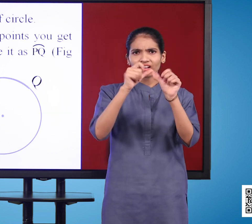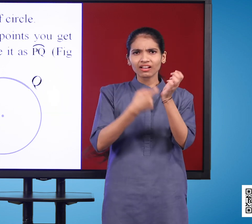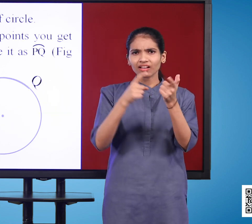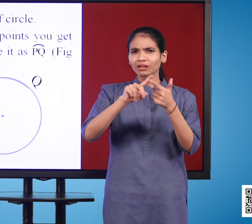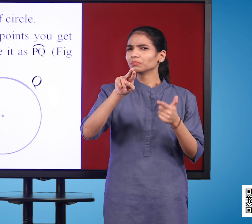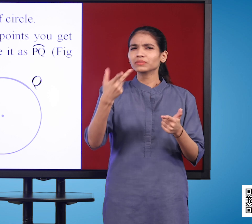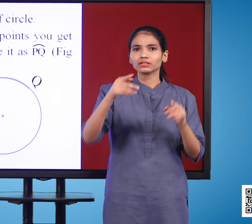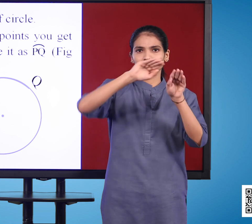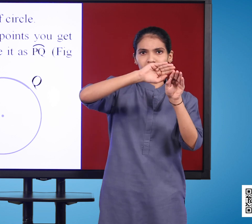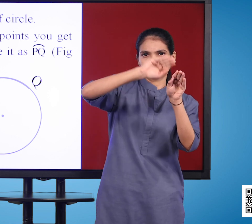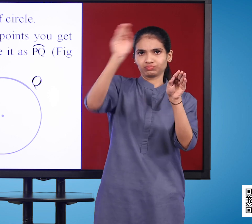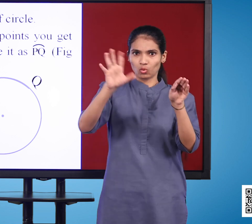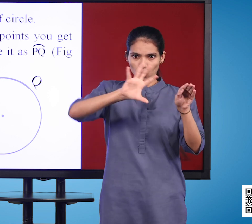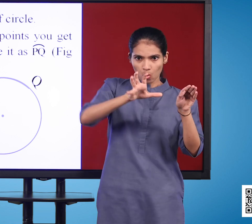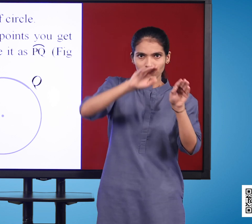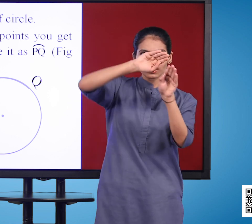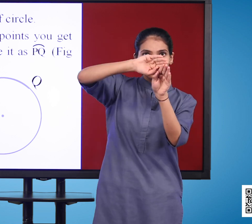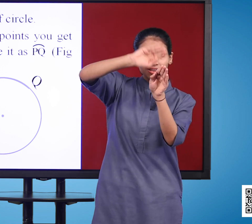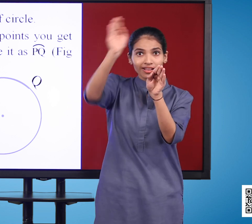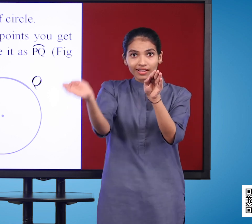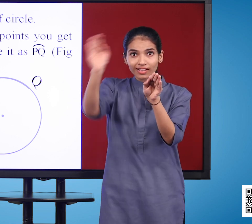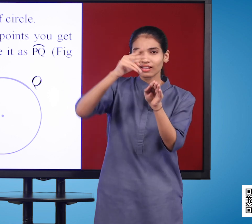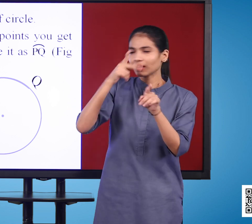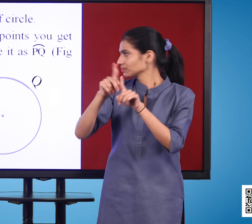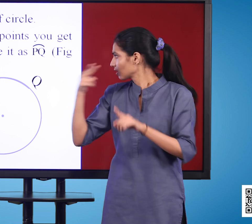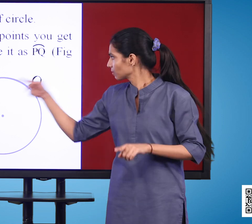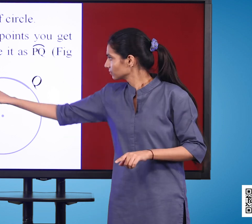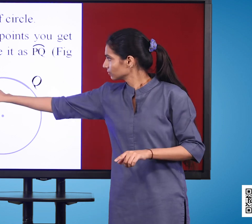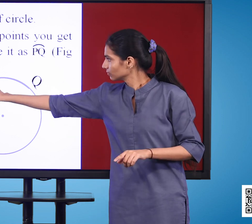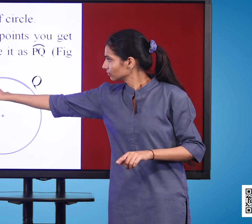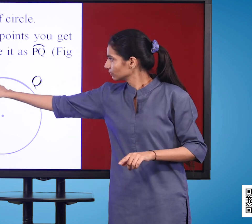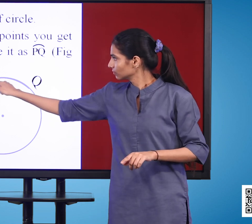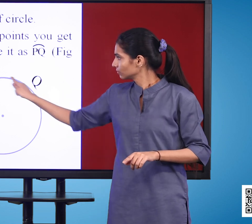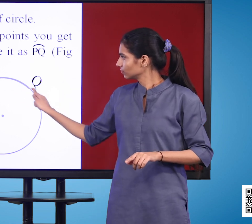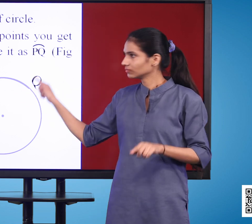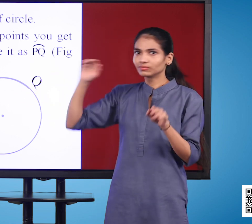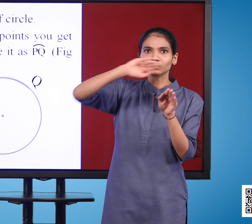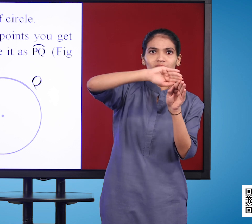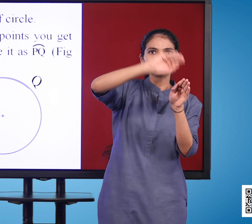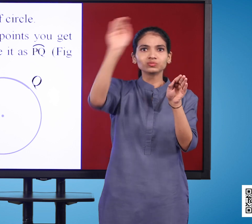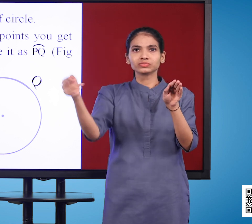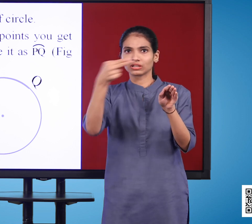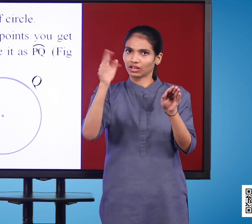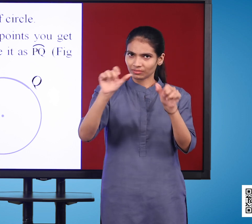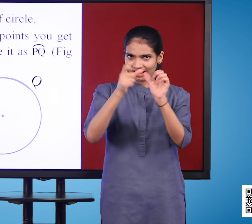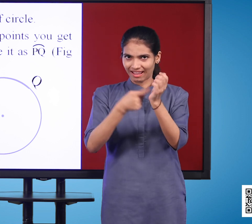An arc is a portion of circle. If P and Q are 2 points, you get the